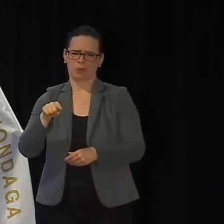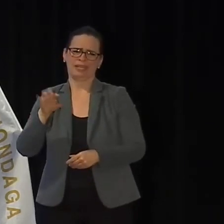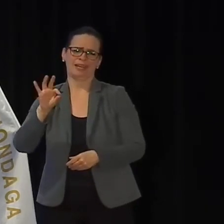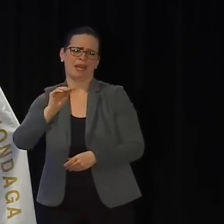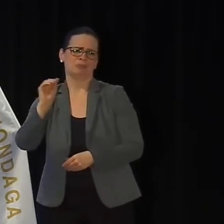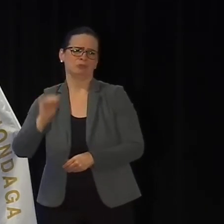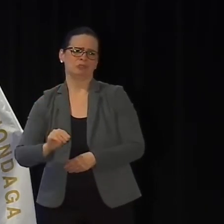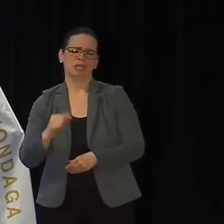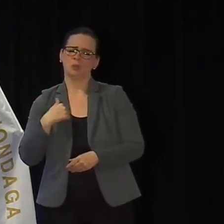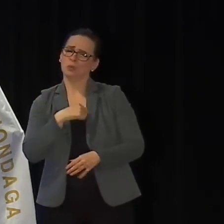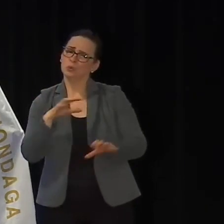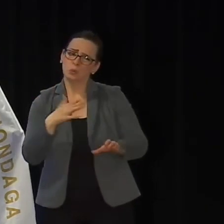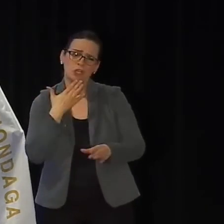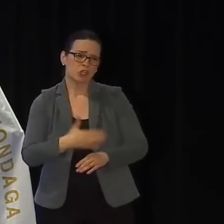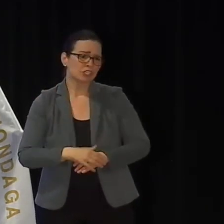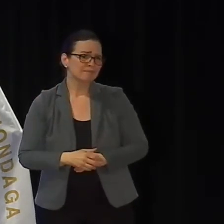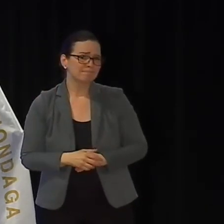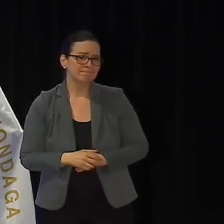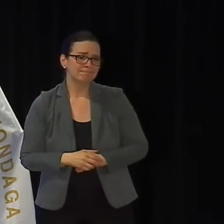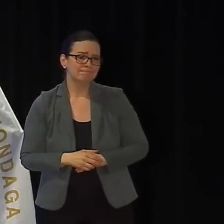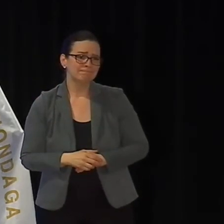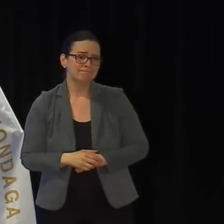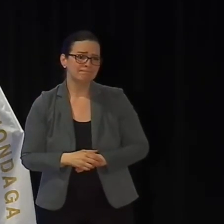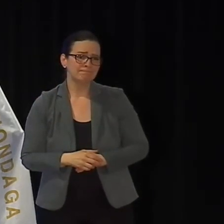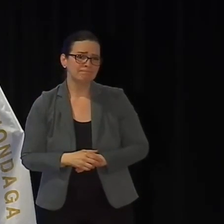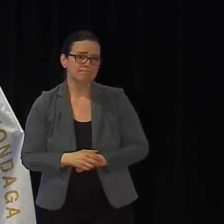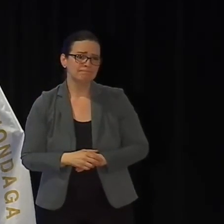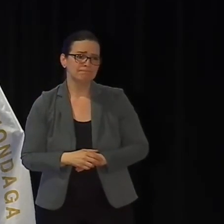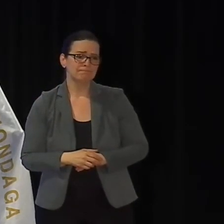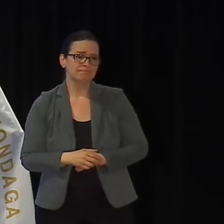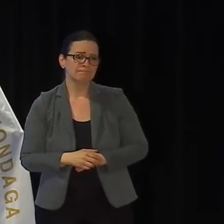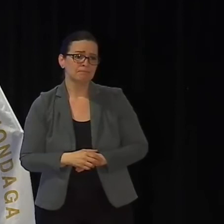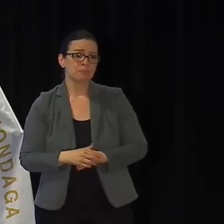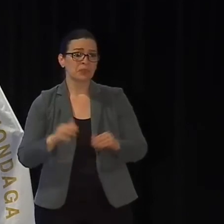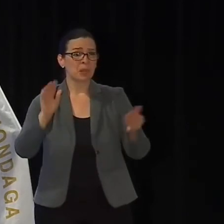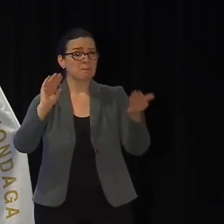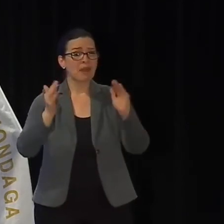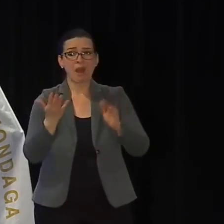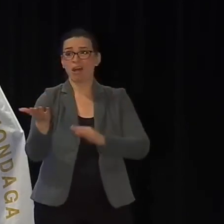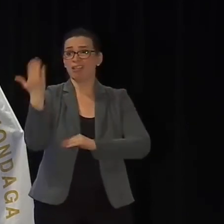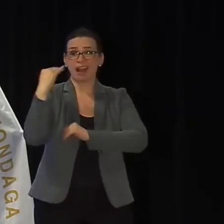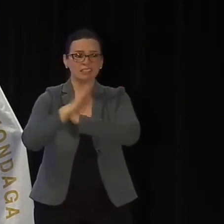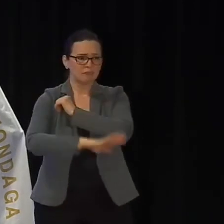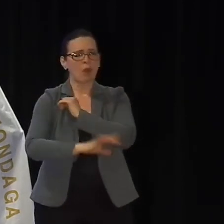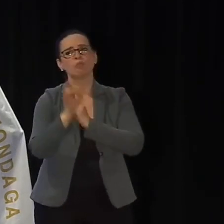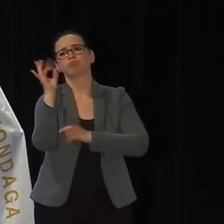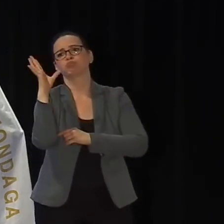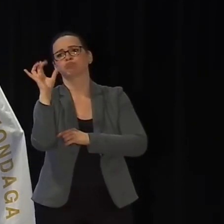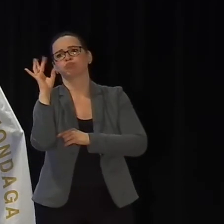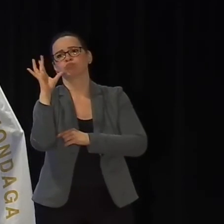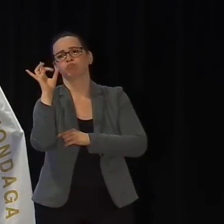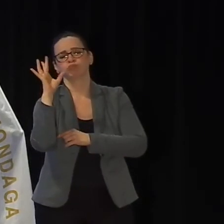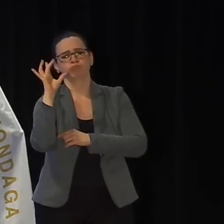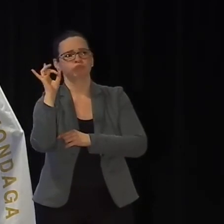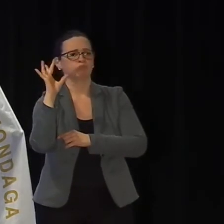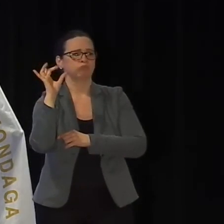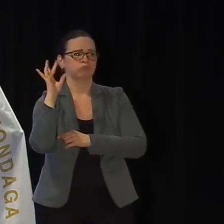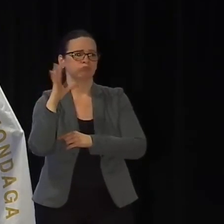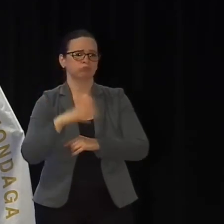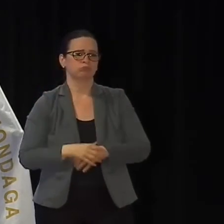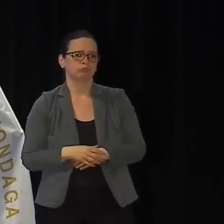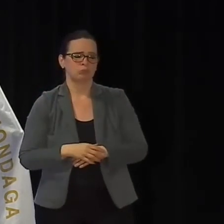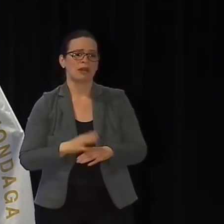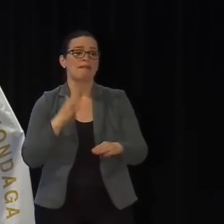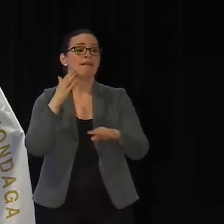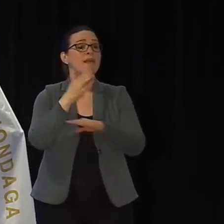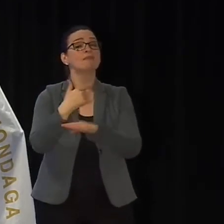in the road with some high case days compared to where we were. We're still under 1%. And even after we